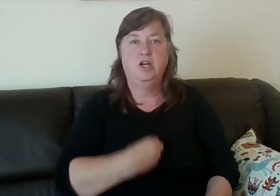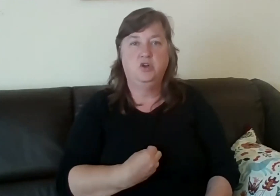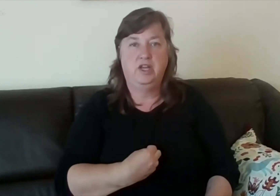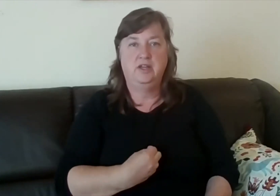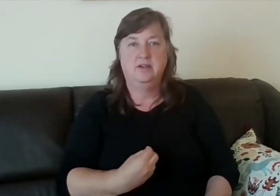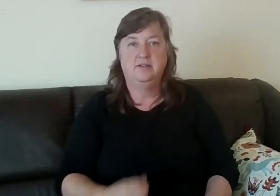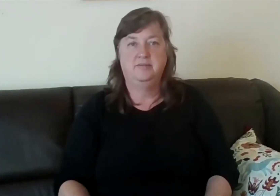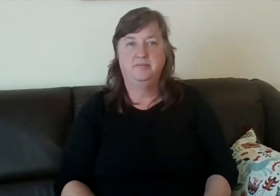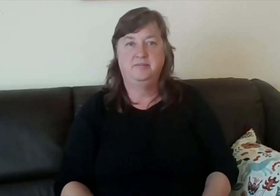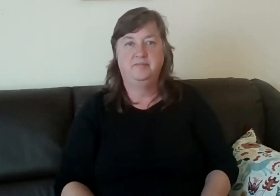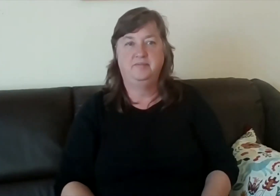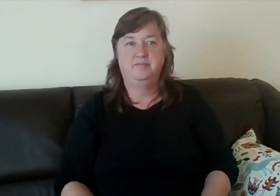hungry.